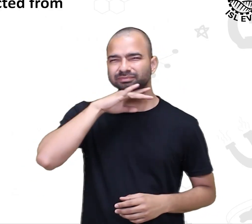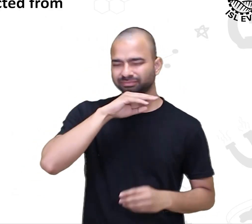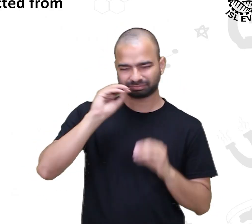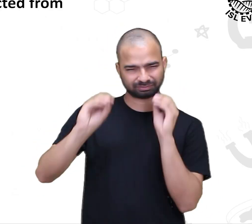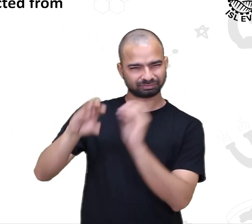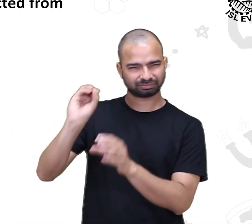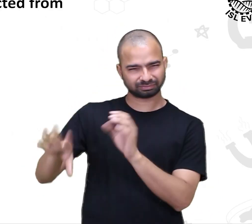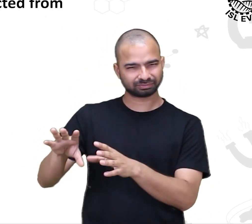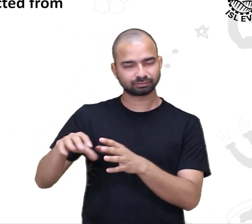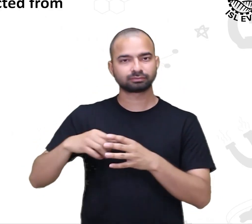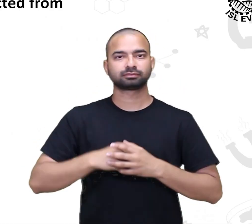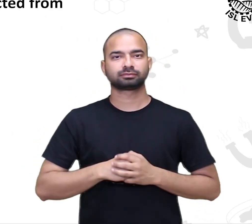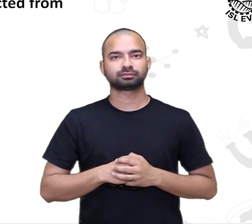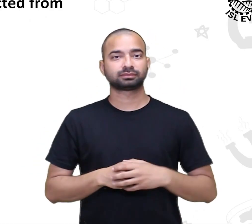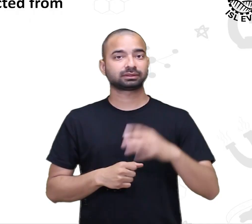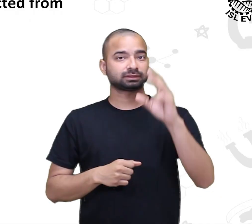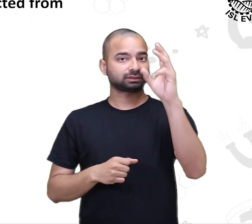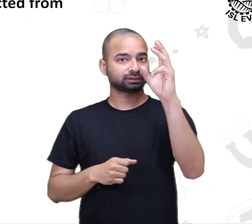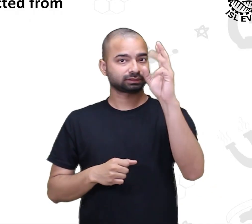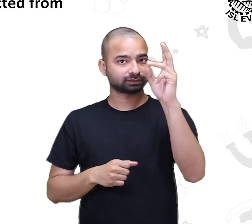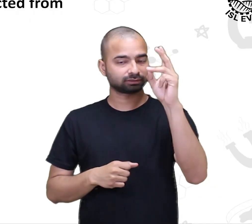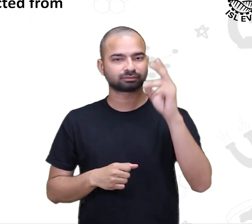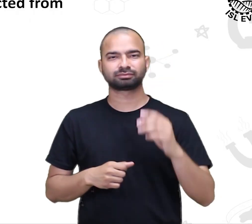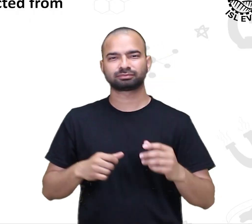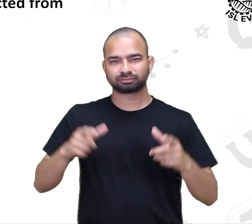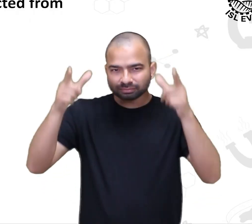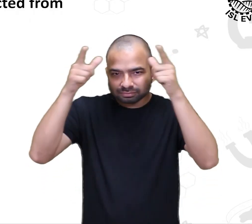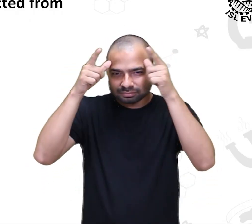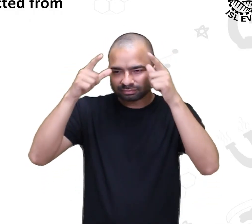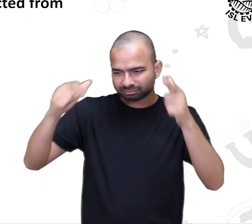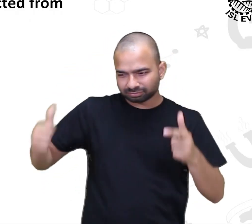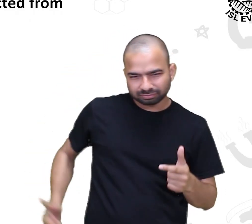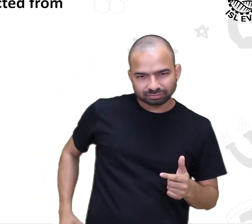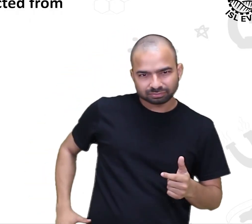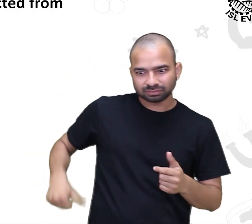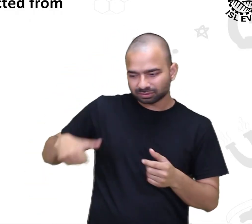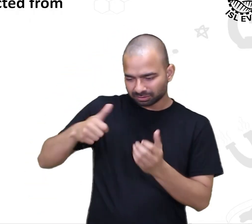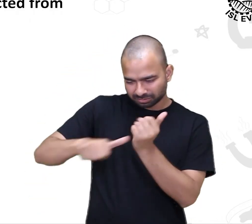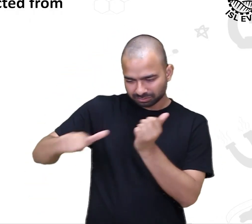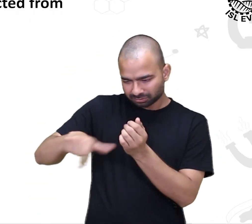2. Dirt. 3. Muck.